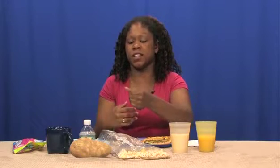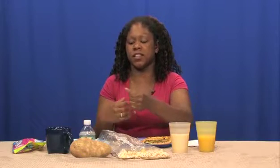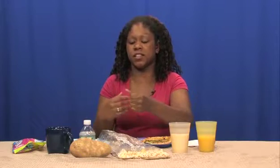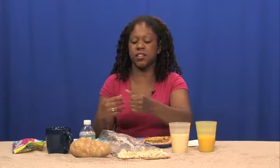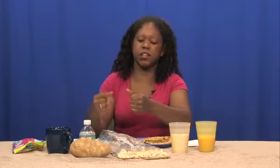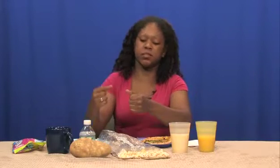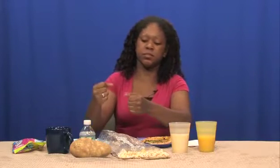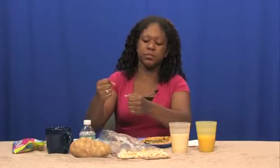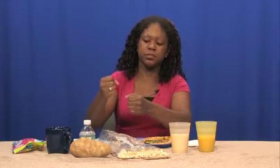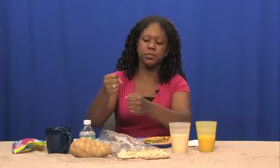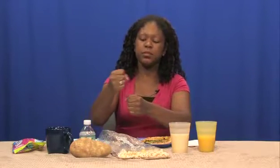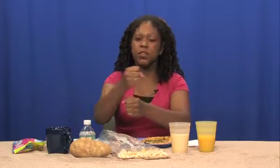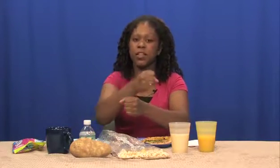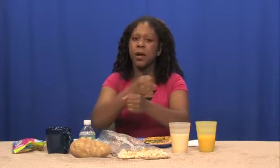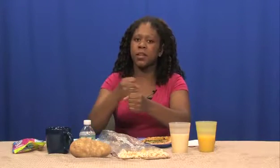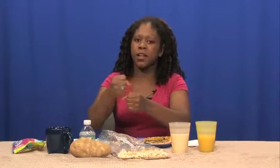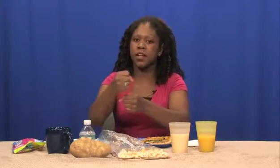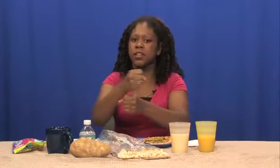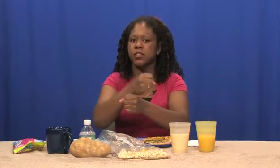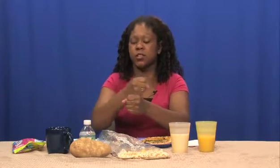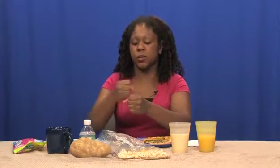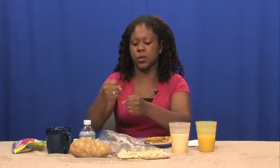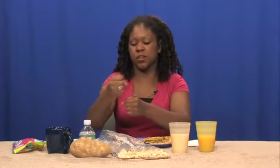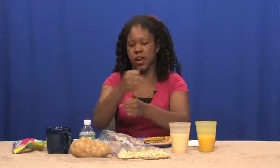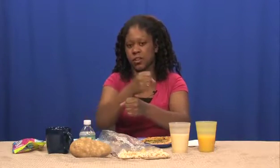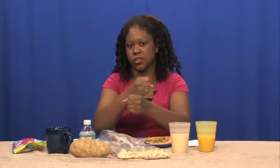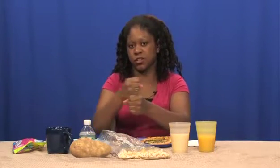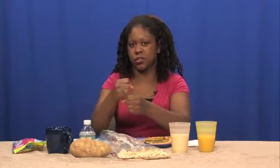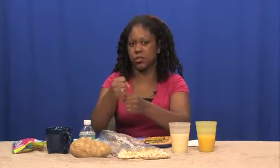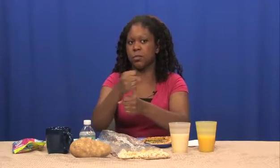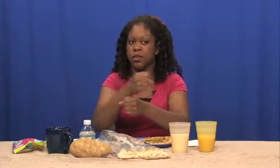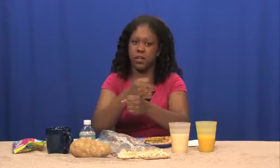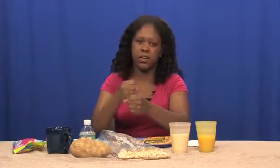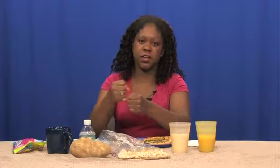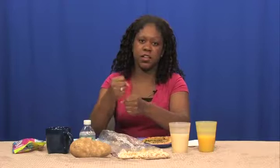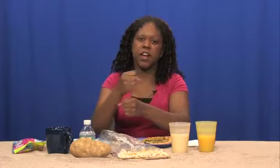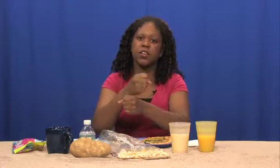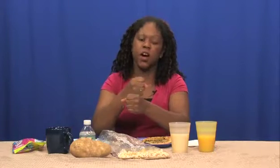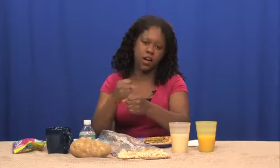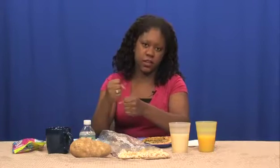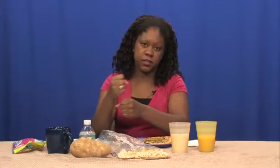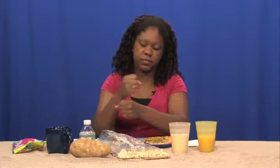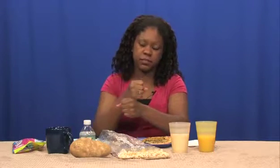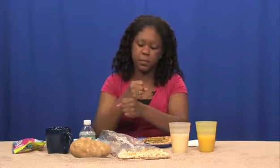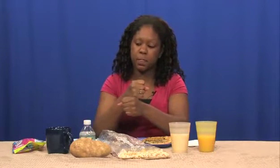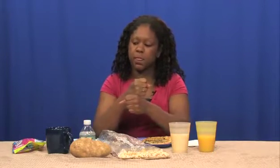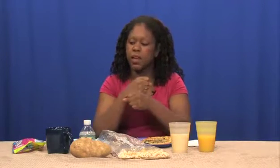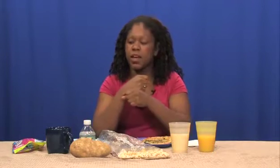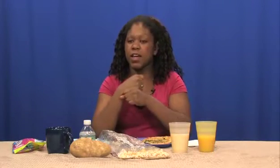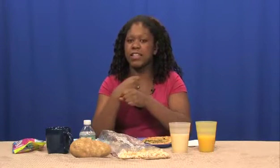standing still. Your dominant hand is going around in a circle above it. That's coffee.